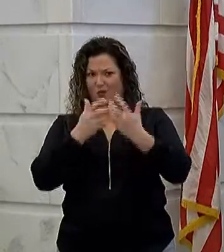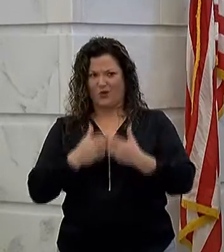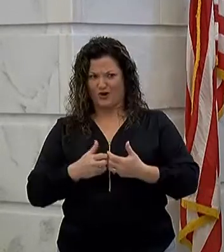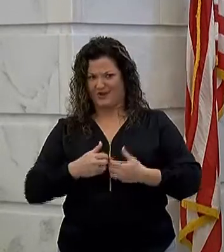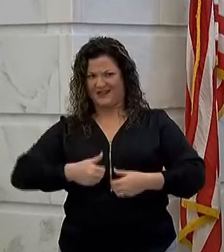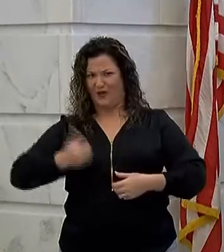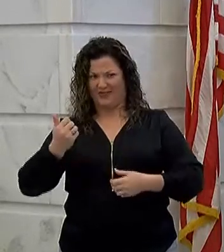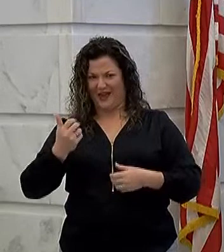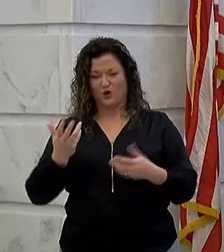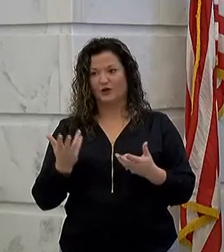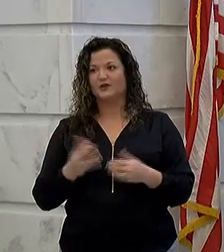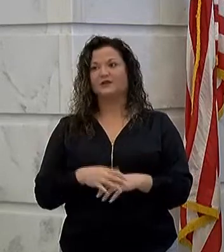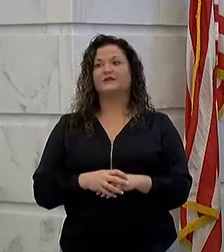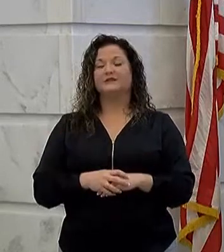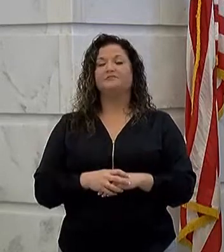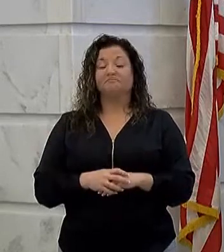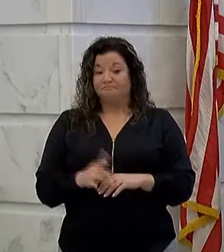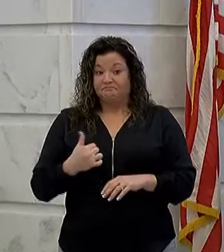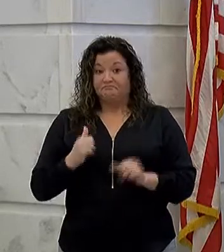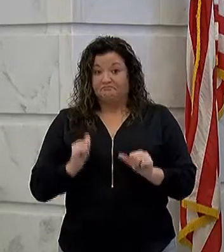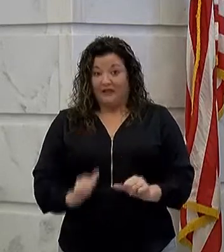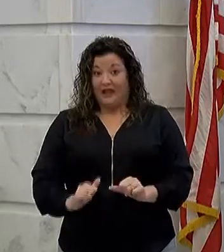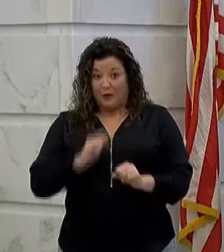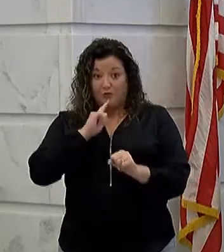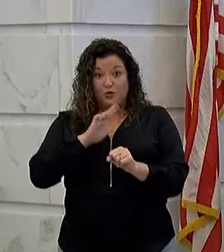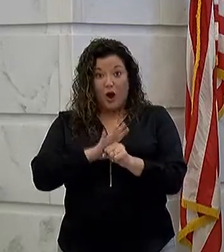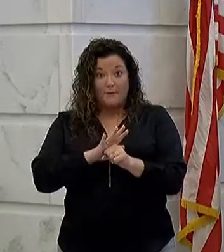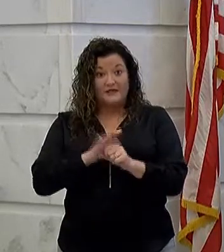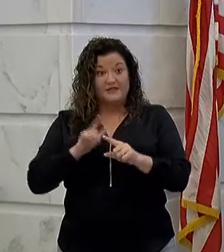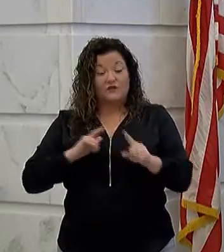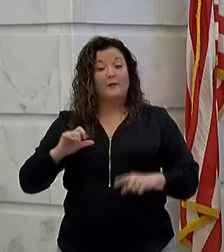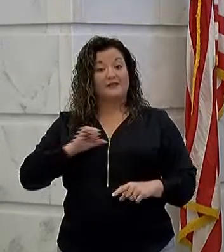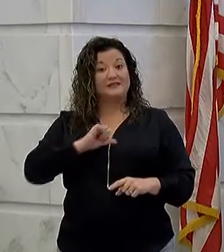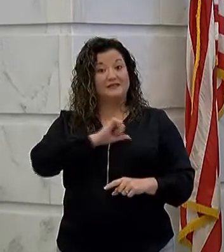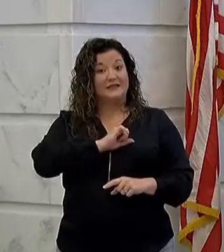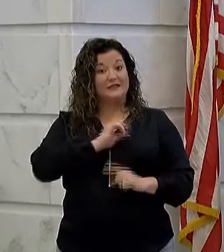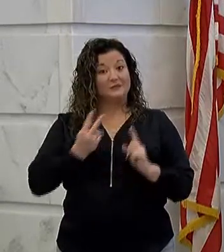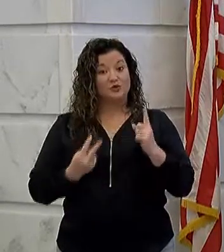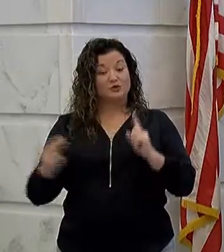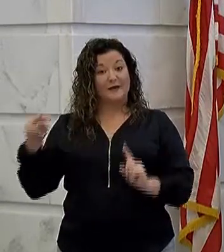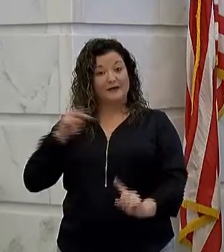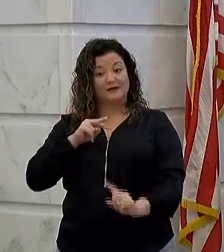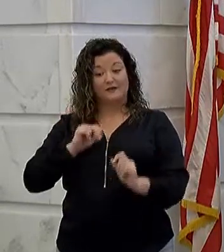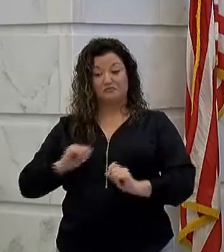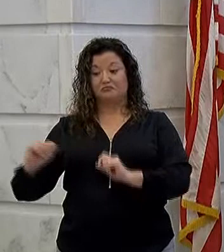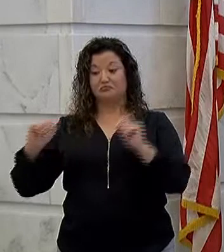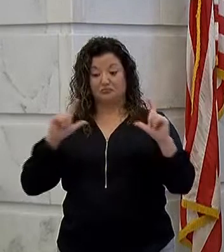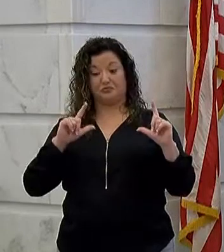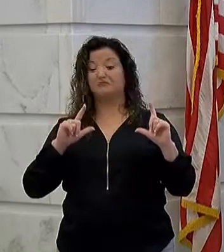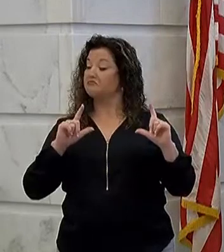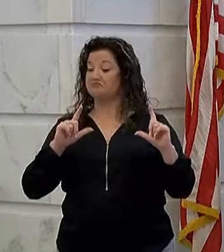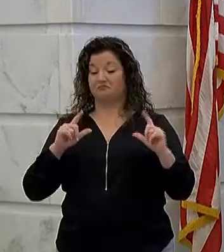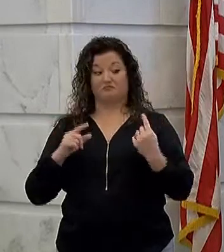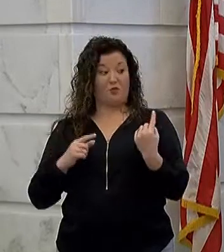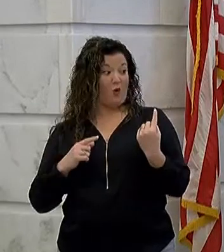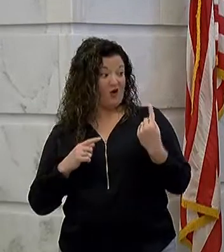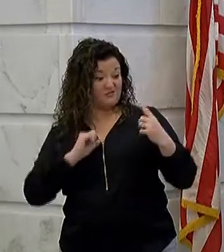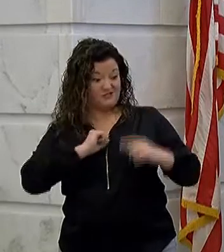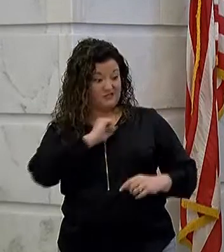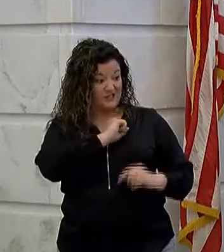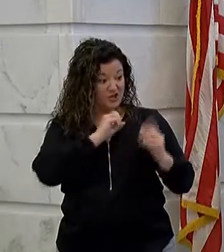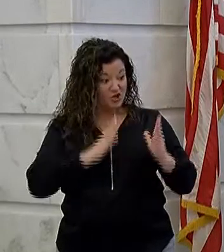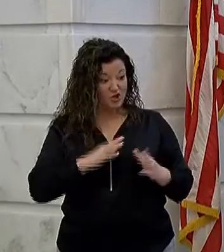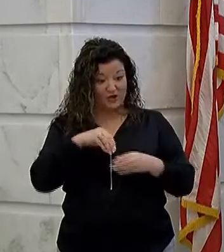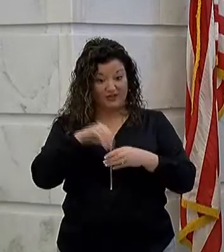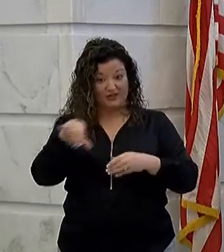there? But I can promise you this from the Senate standpoint, there is not a senator in